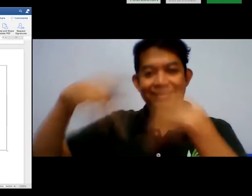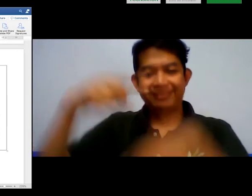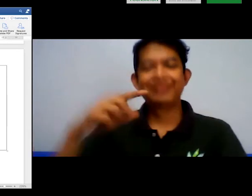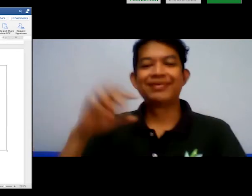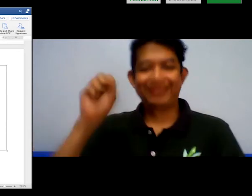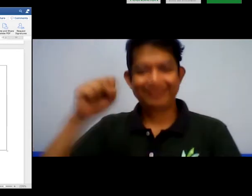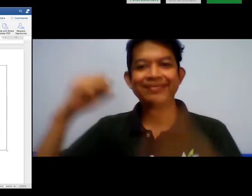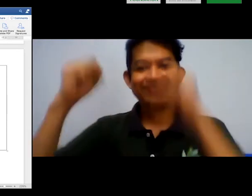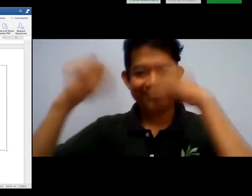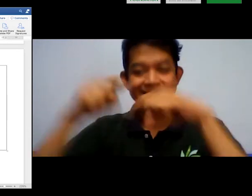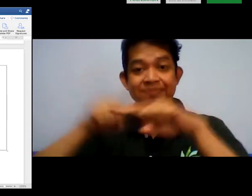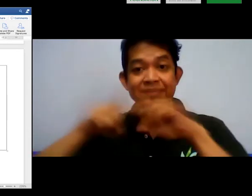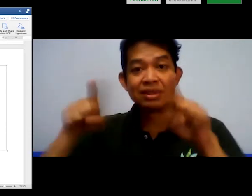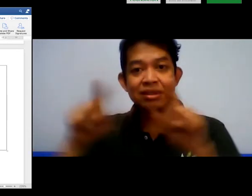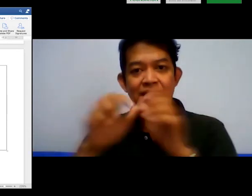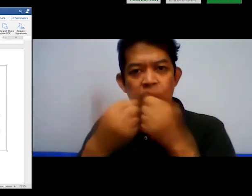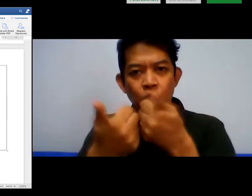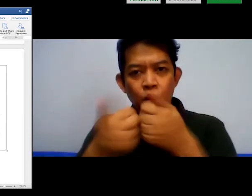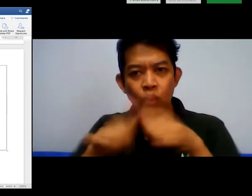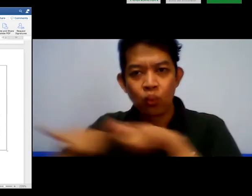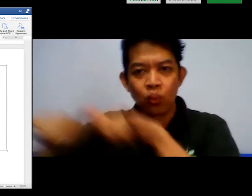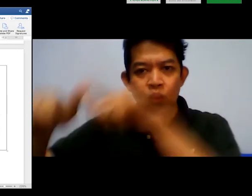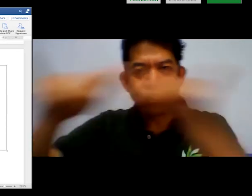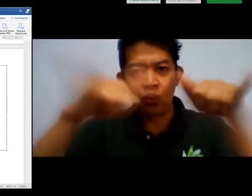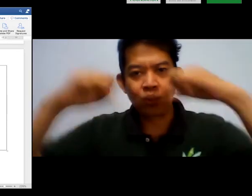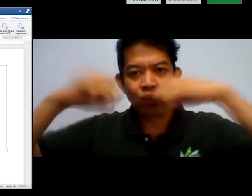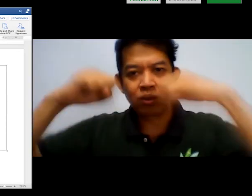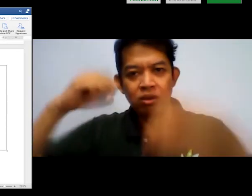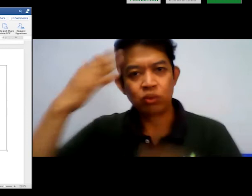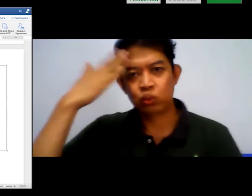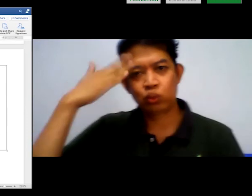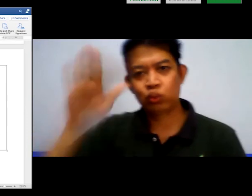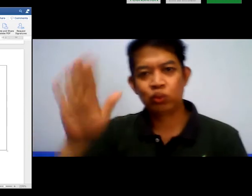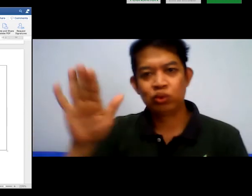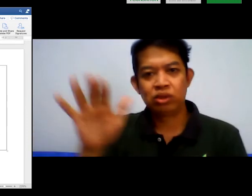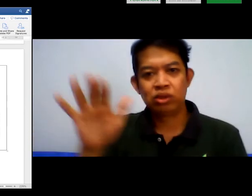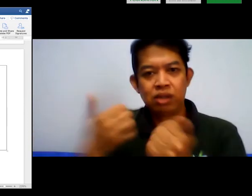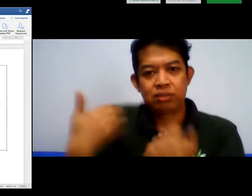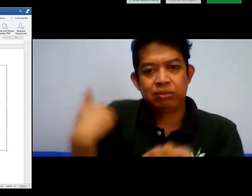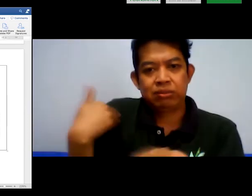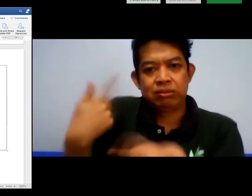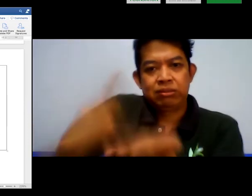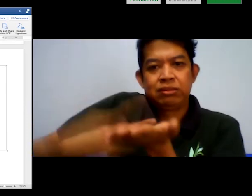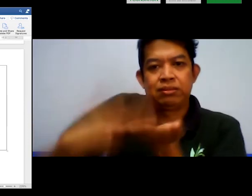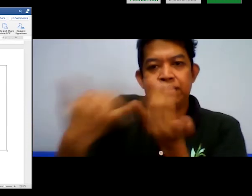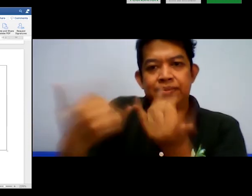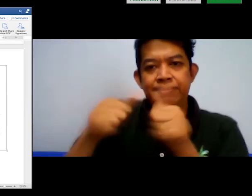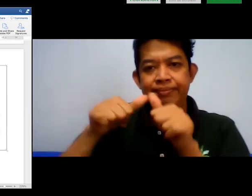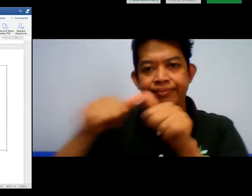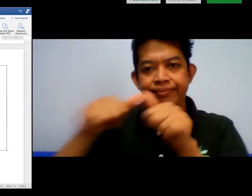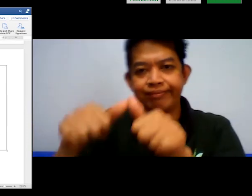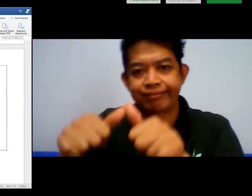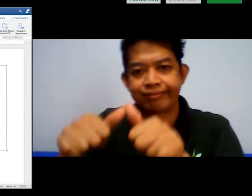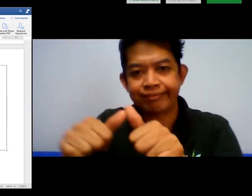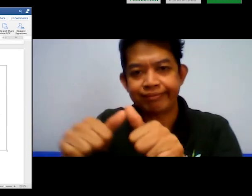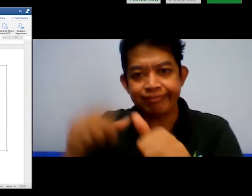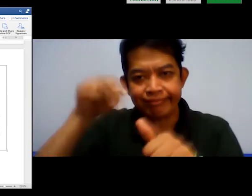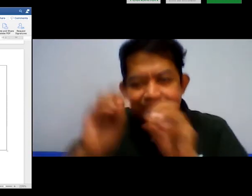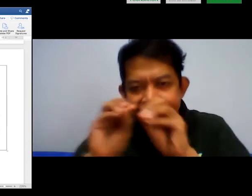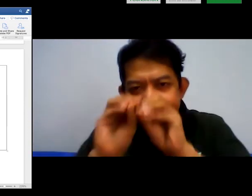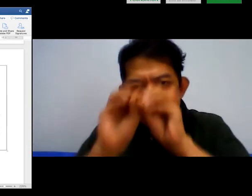put for the handbook. But in the dictionary, we should include all the signs. Yes, yes.